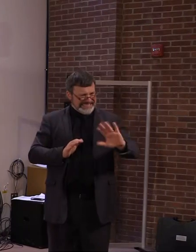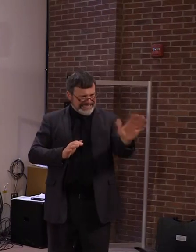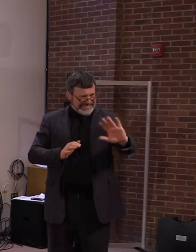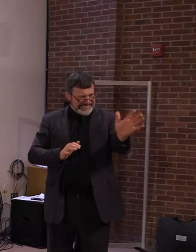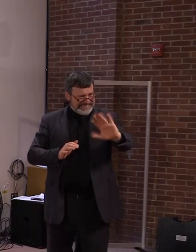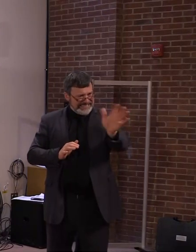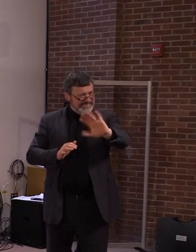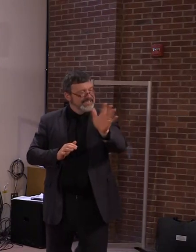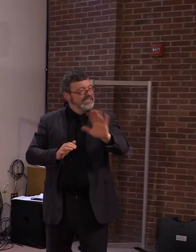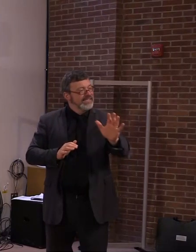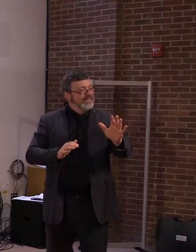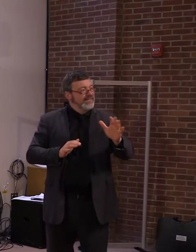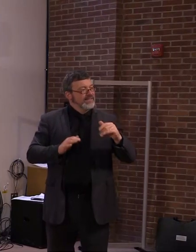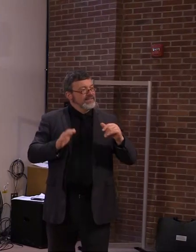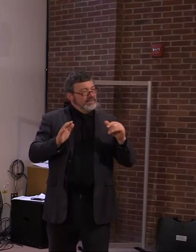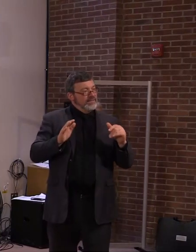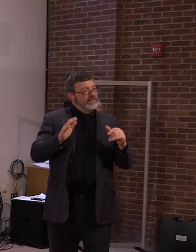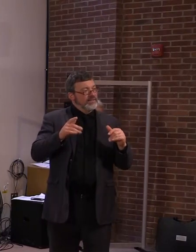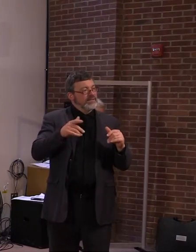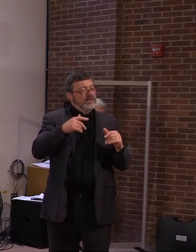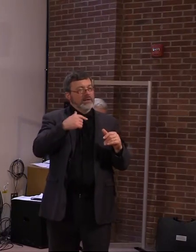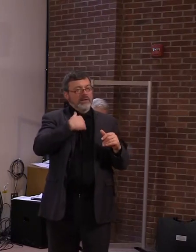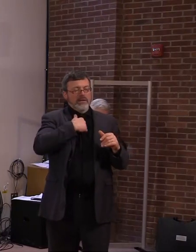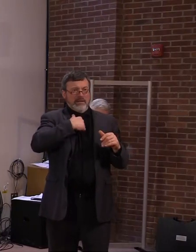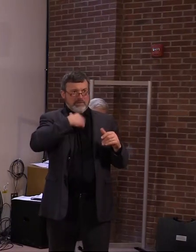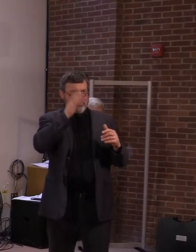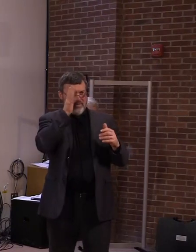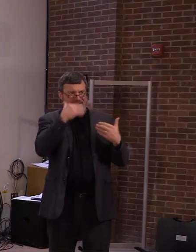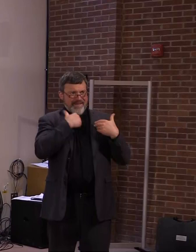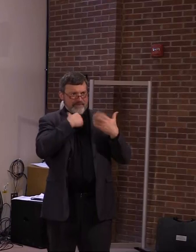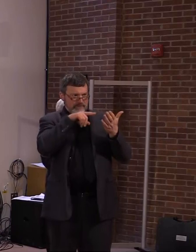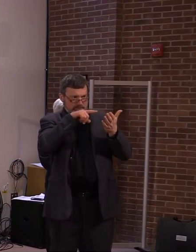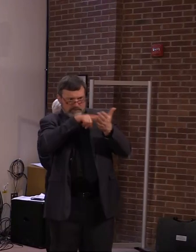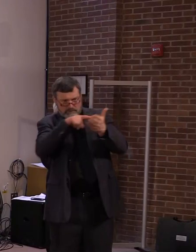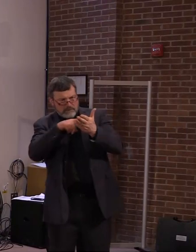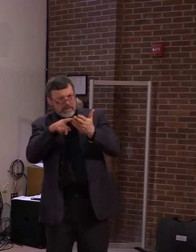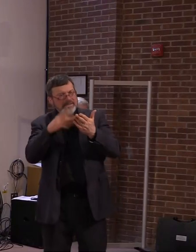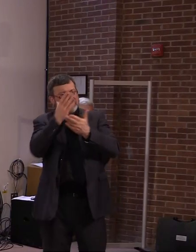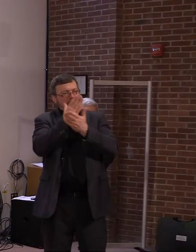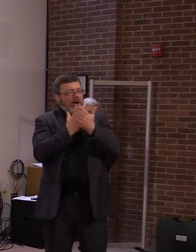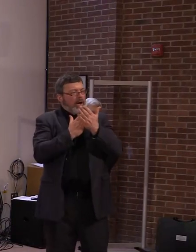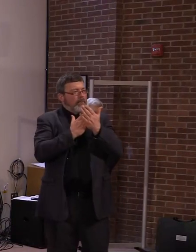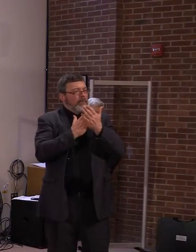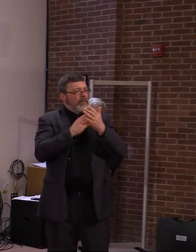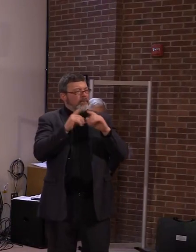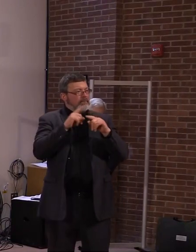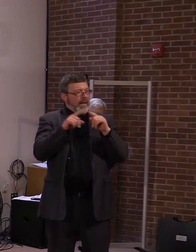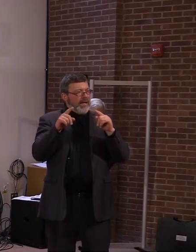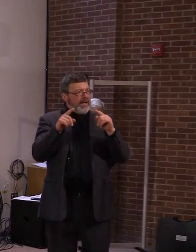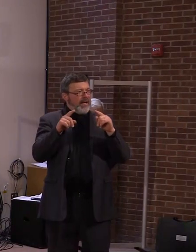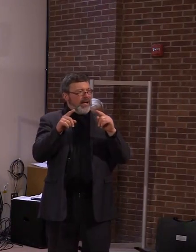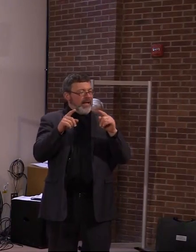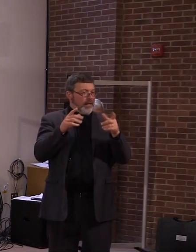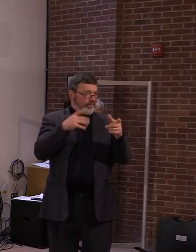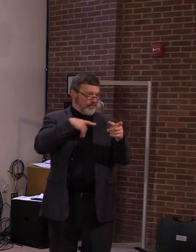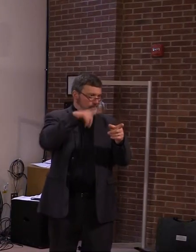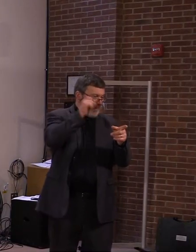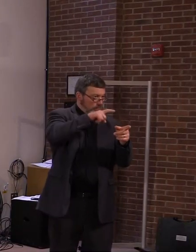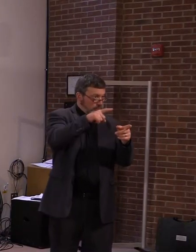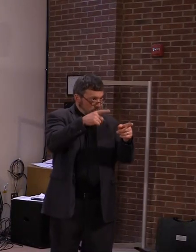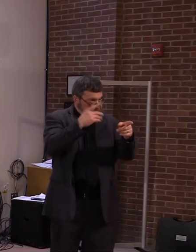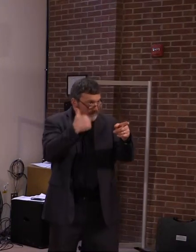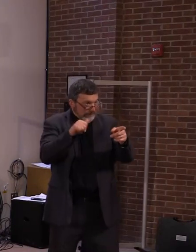special vulnerable populations, whether it's people who work in a certain industry, people who are in education,